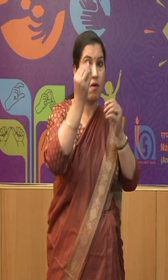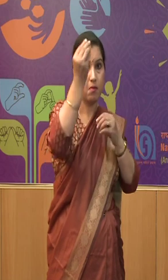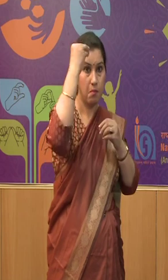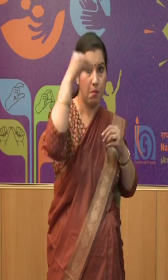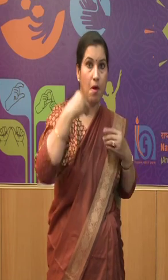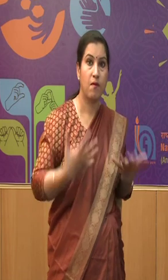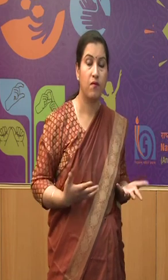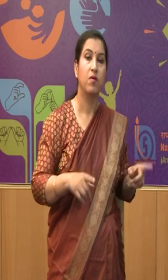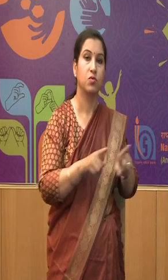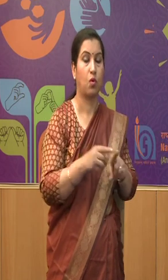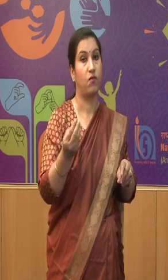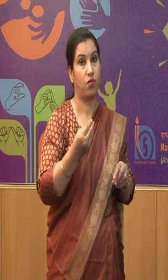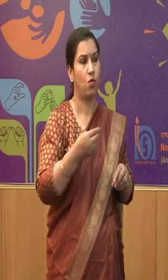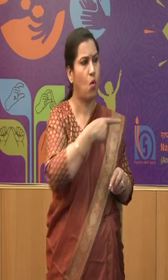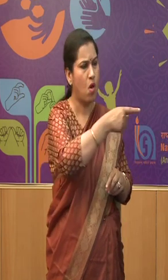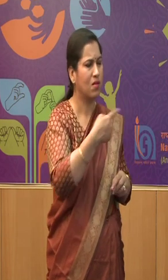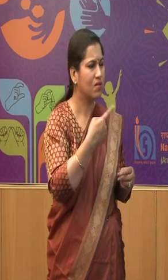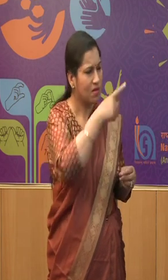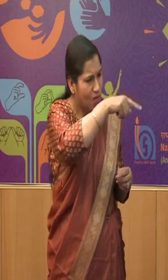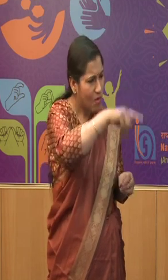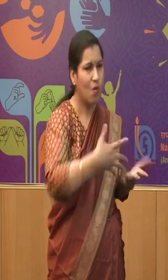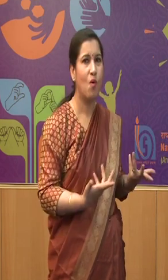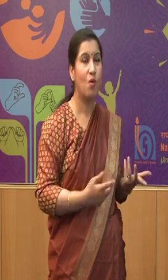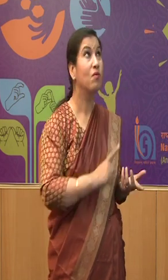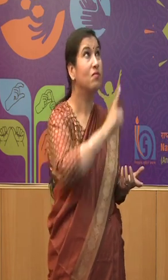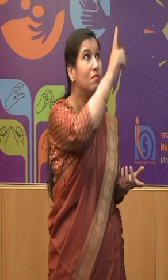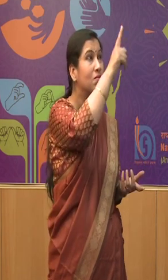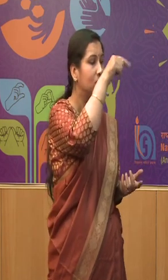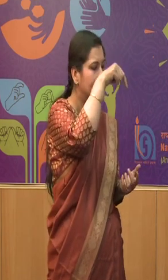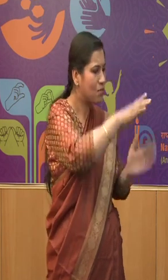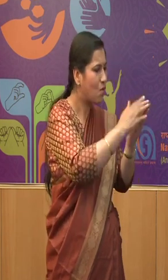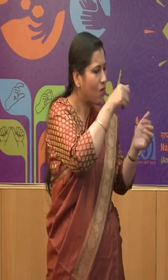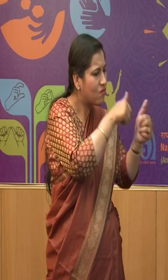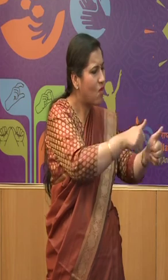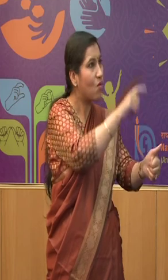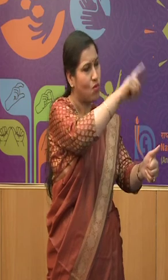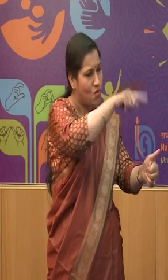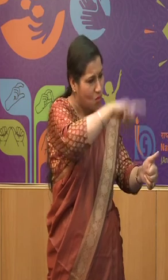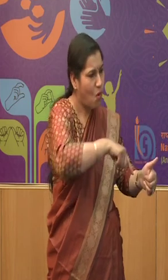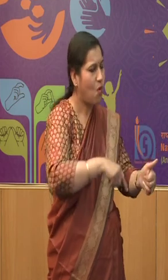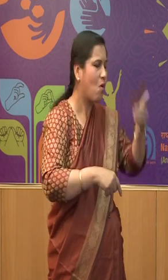Some of them even criticized the religion, which was full of